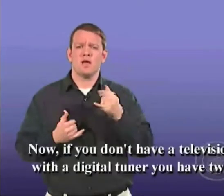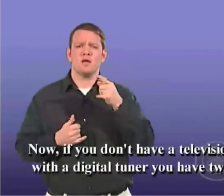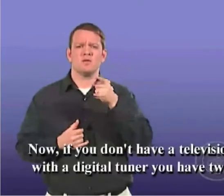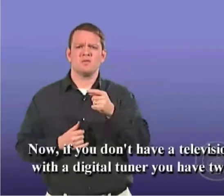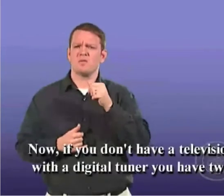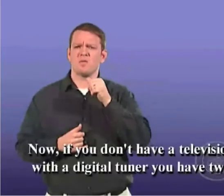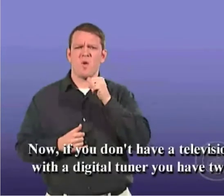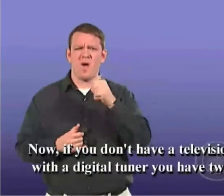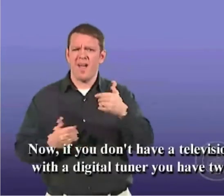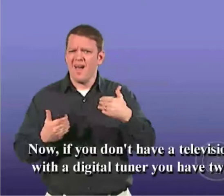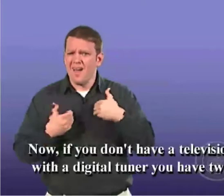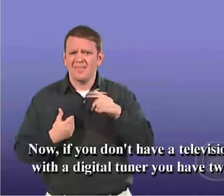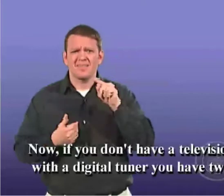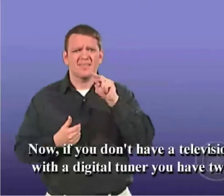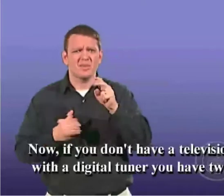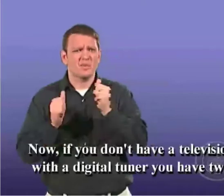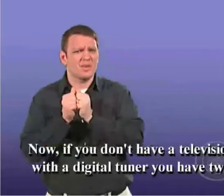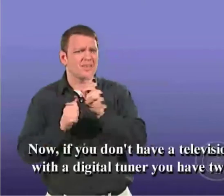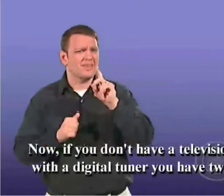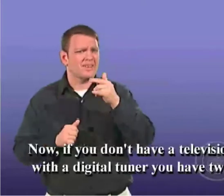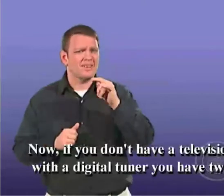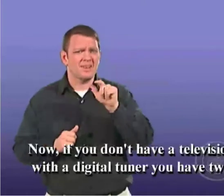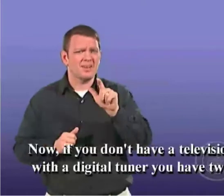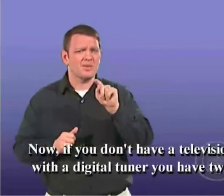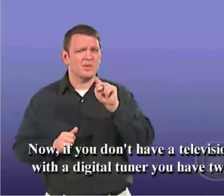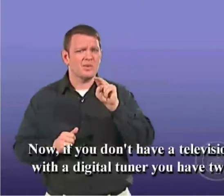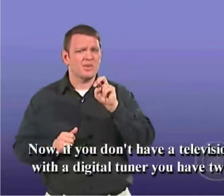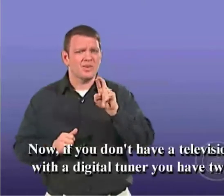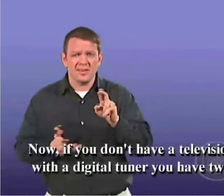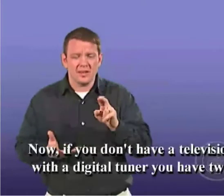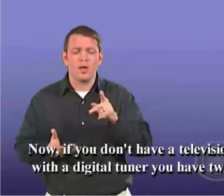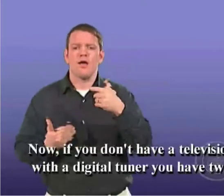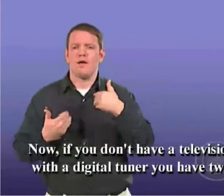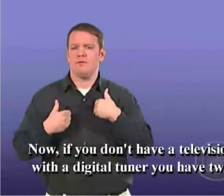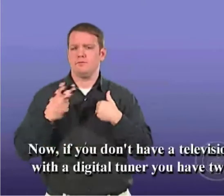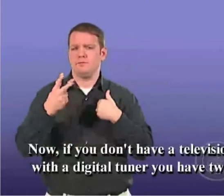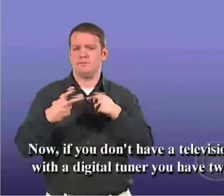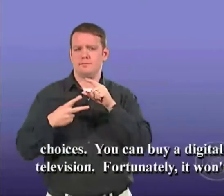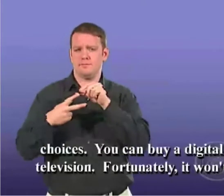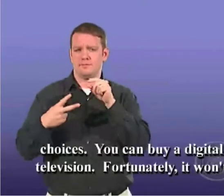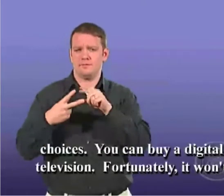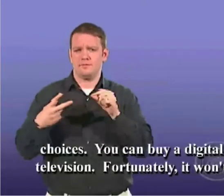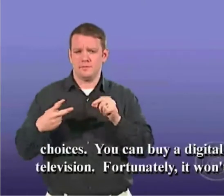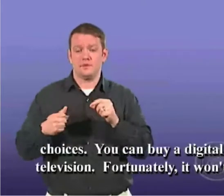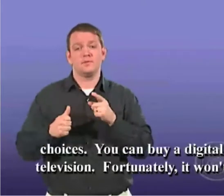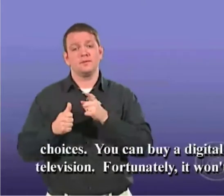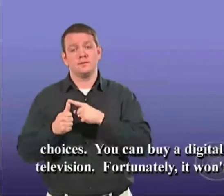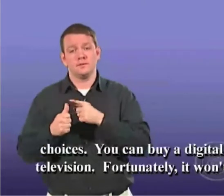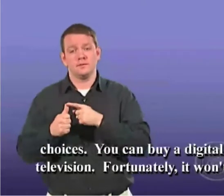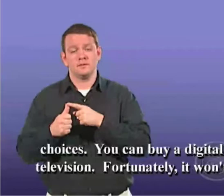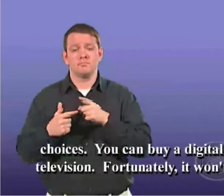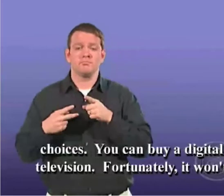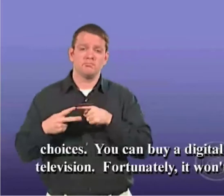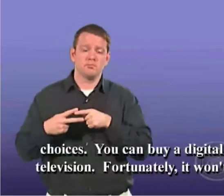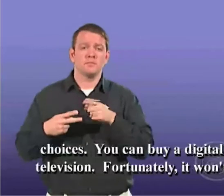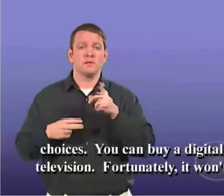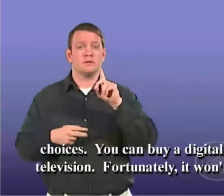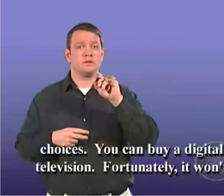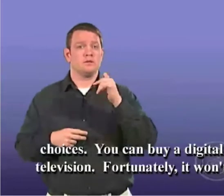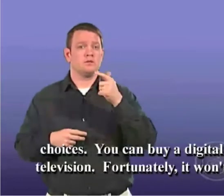Now, if you don't have a television with a digital tuner, you have two choices. You can buy a